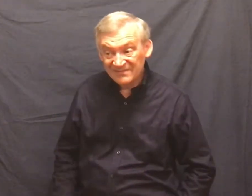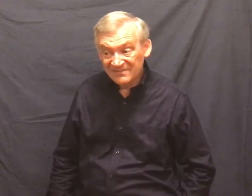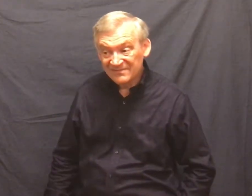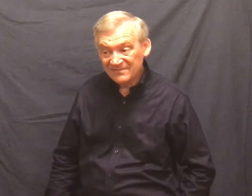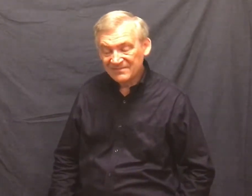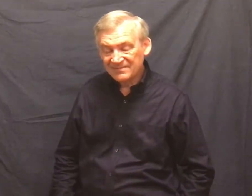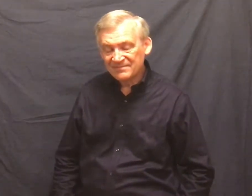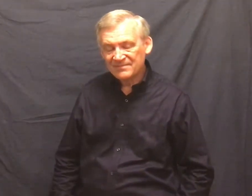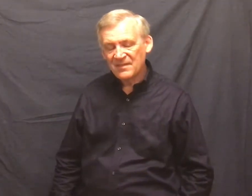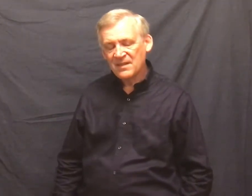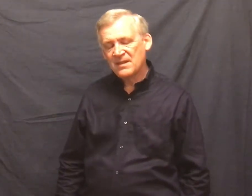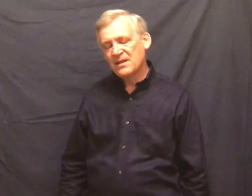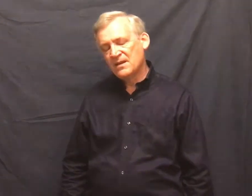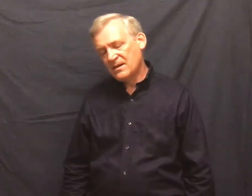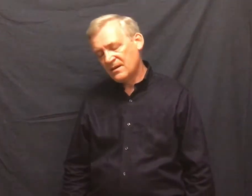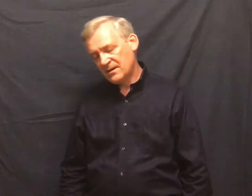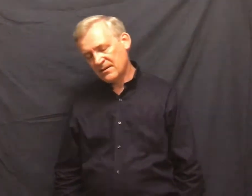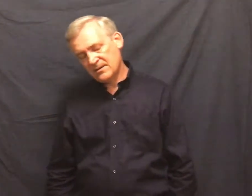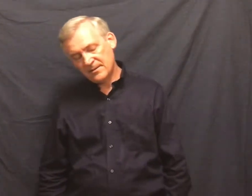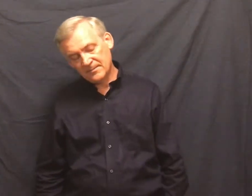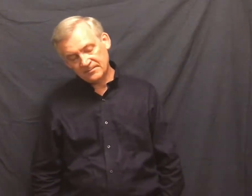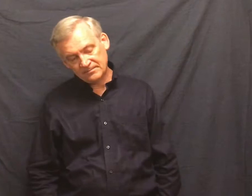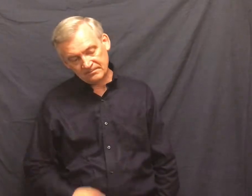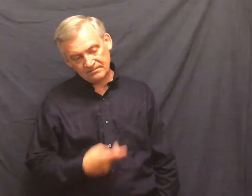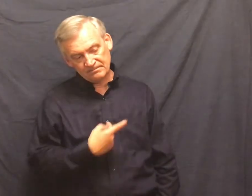George said, guys like us got no family.